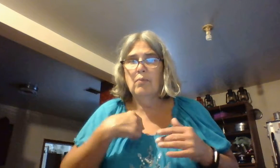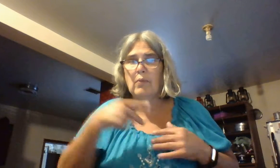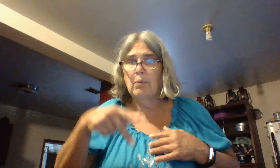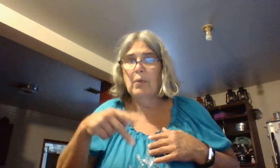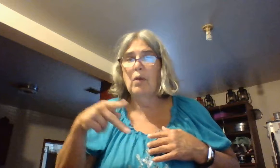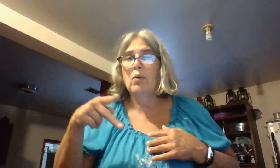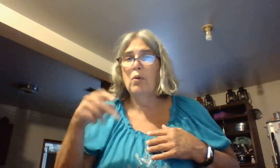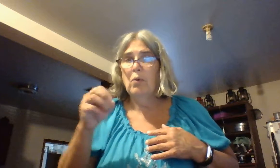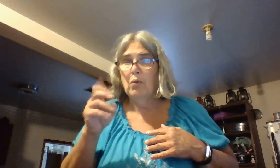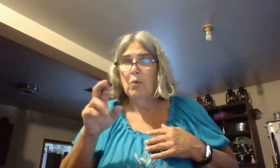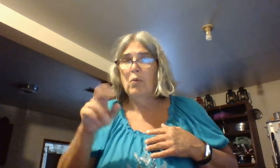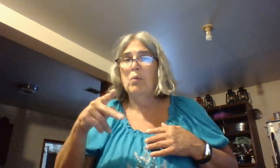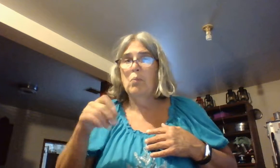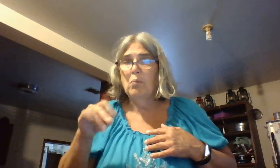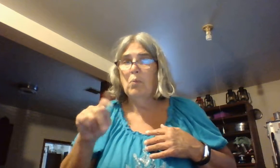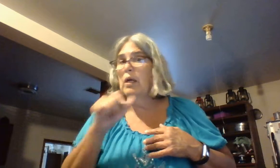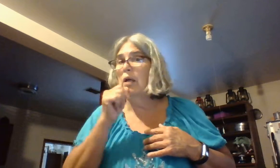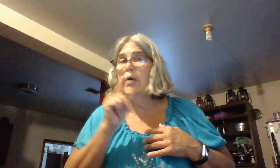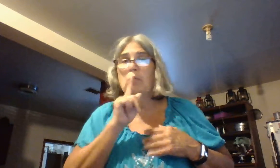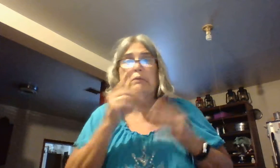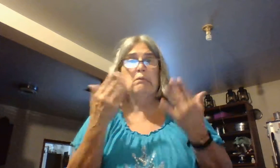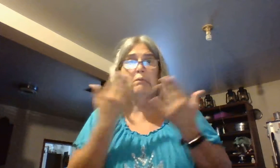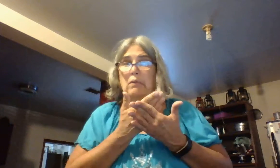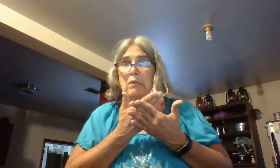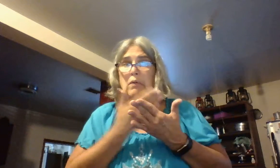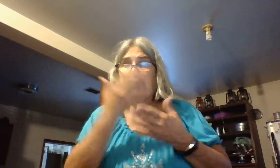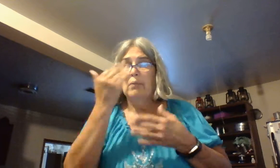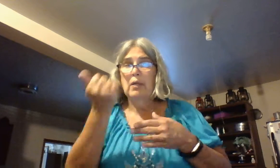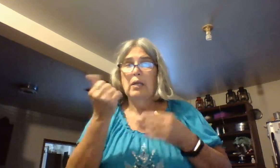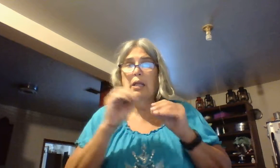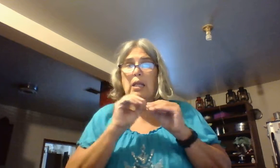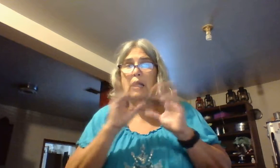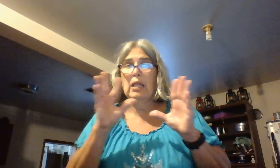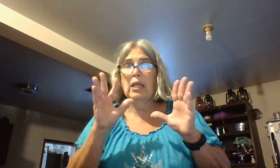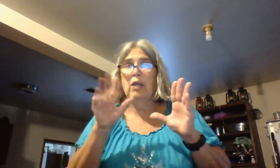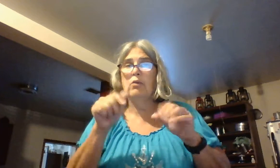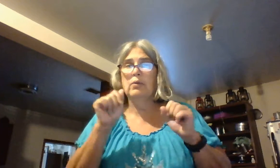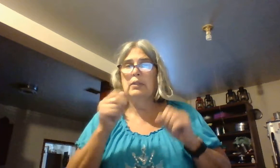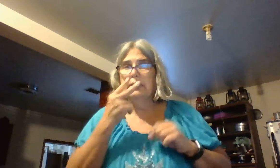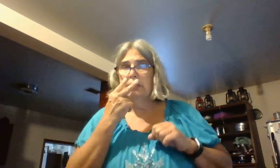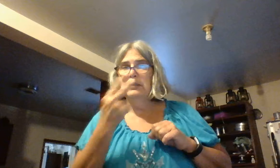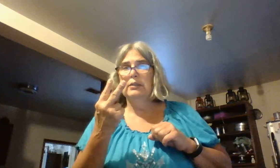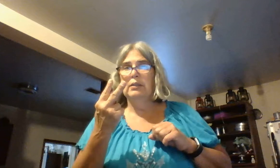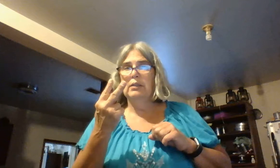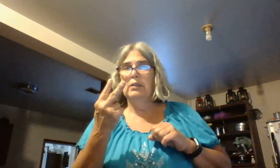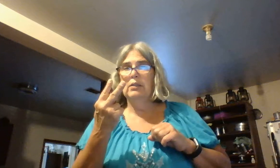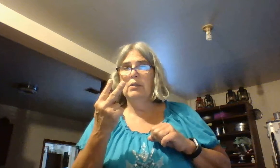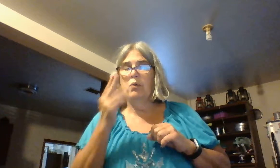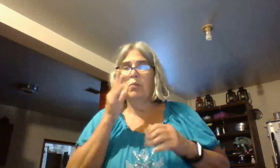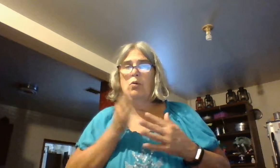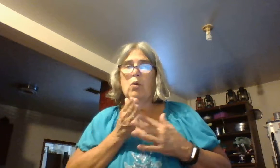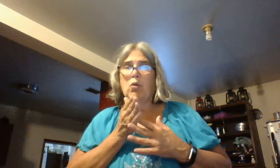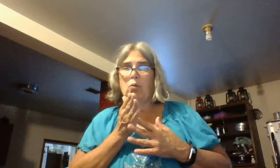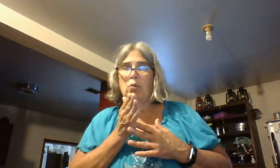here. It's not real dark because of the light, but you should be able to see it. And we're going to go through those words one